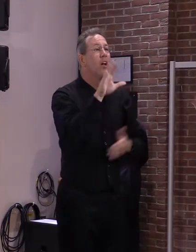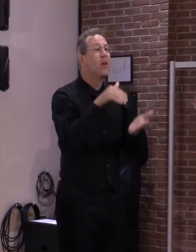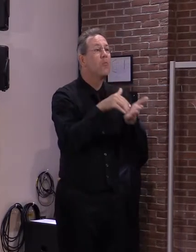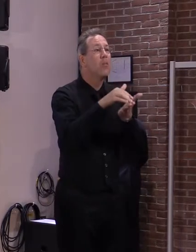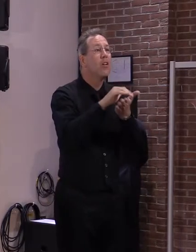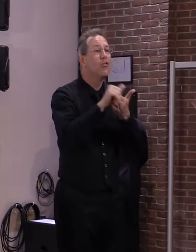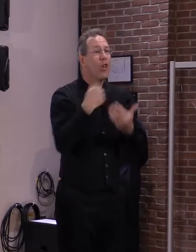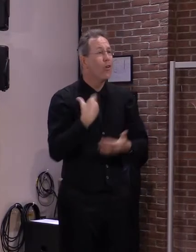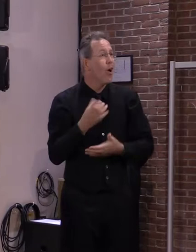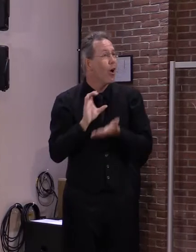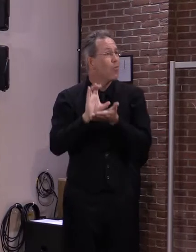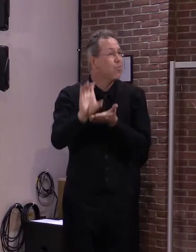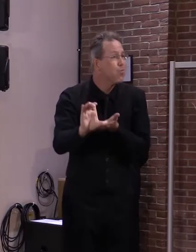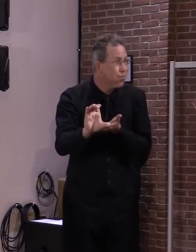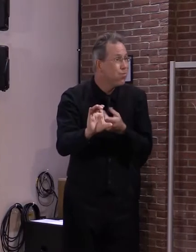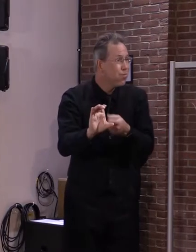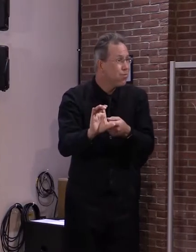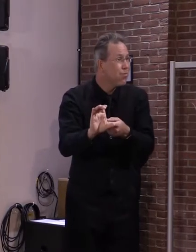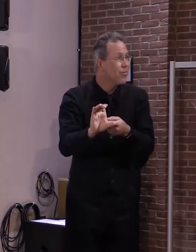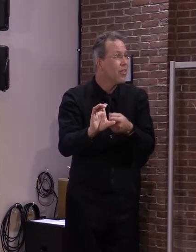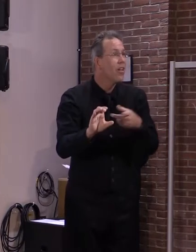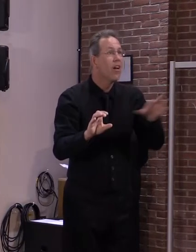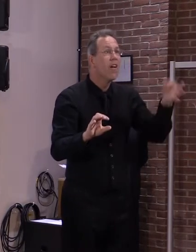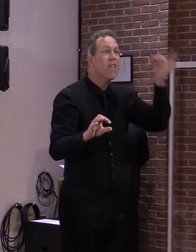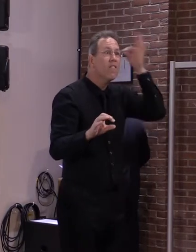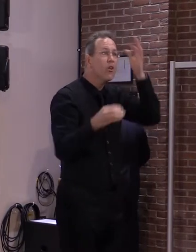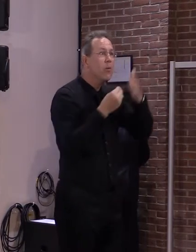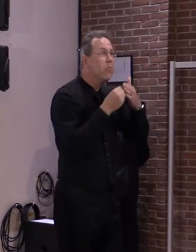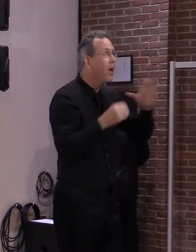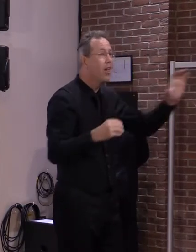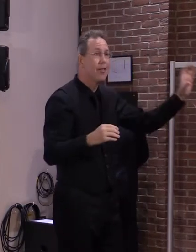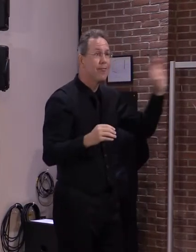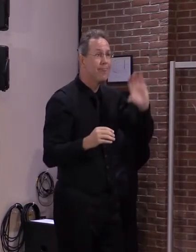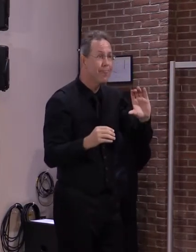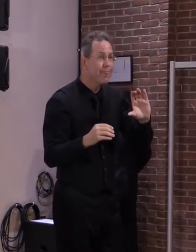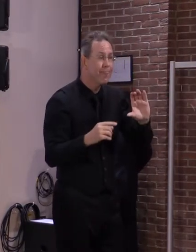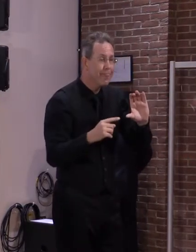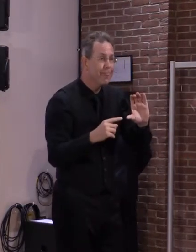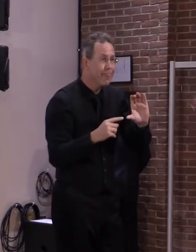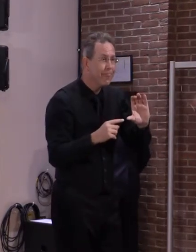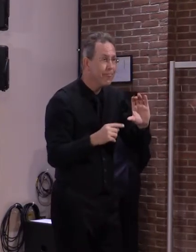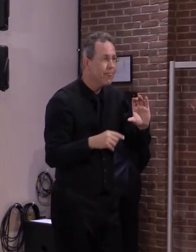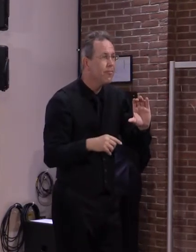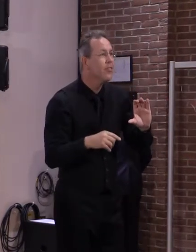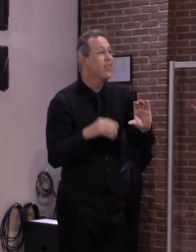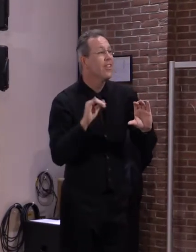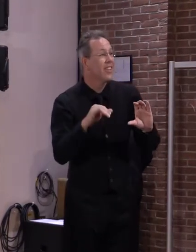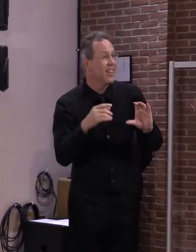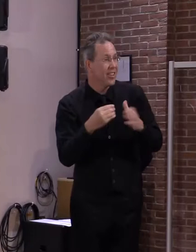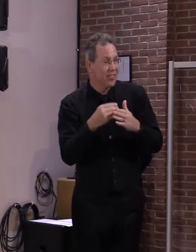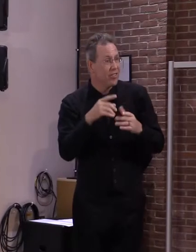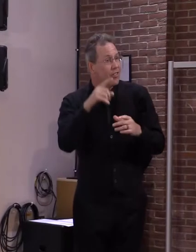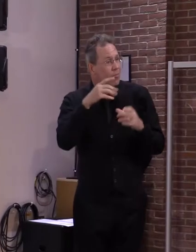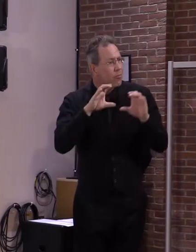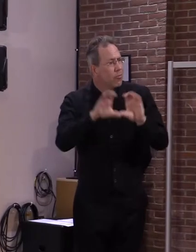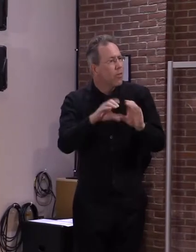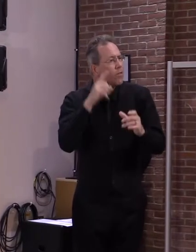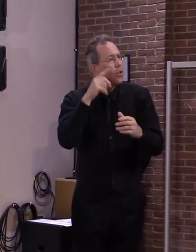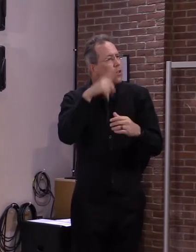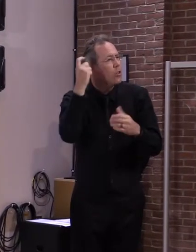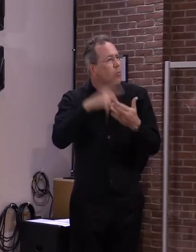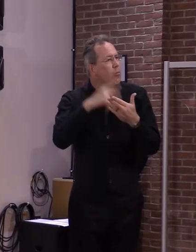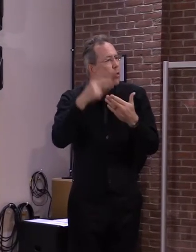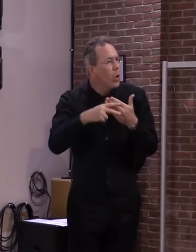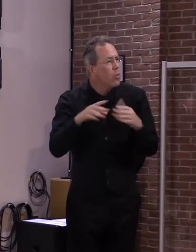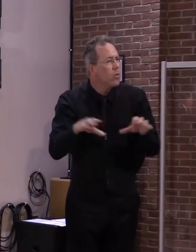using federal funds. Over the past few weeks, summer programs and summer camps, which aren't receiving federal money yet,